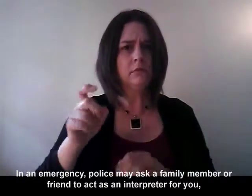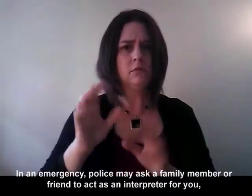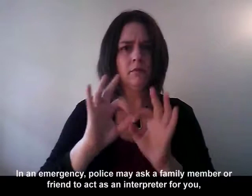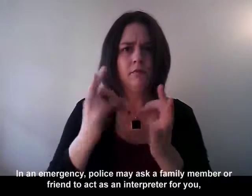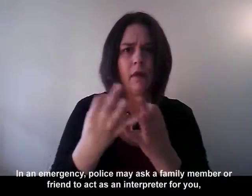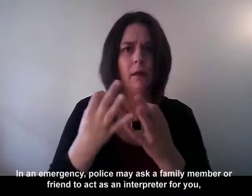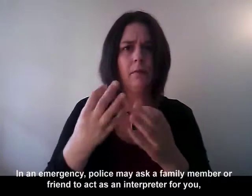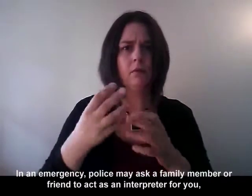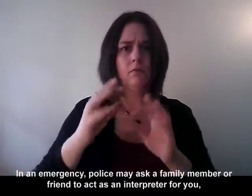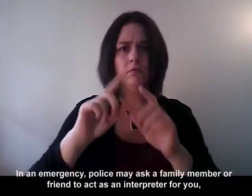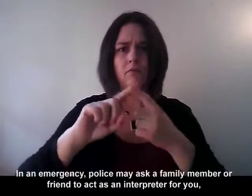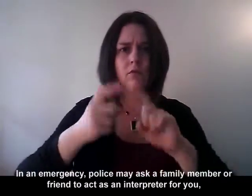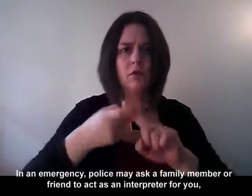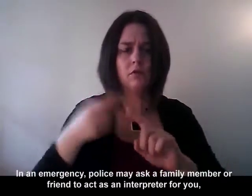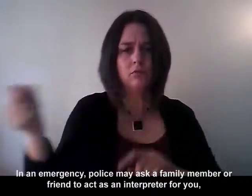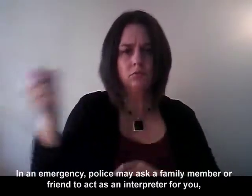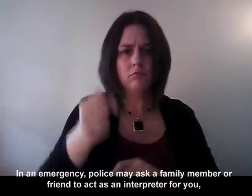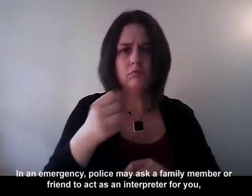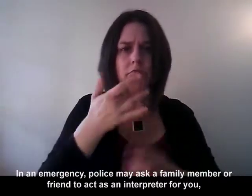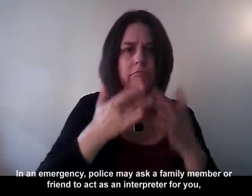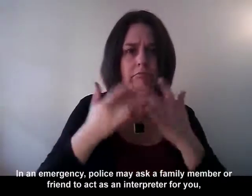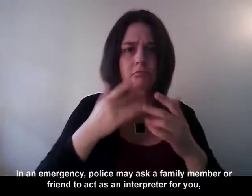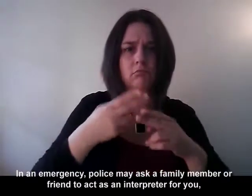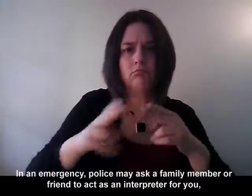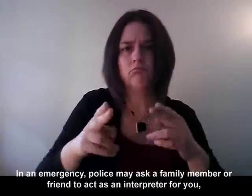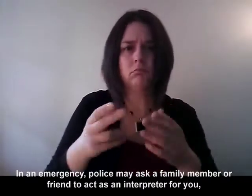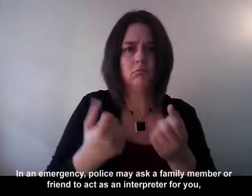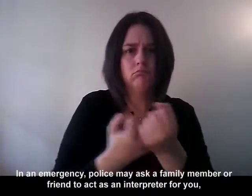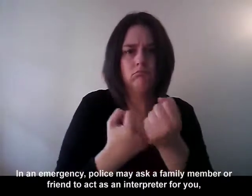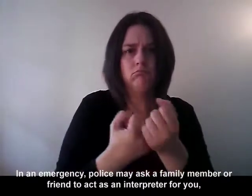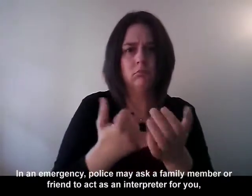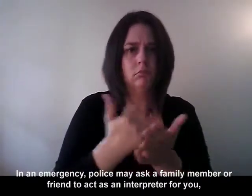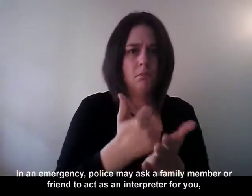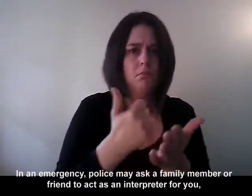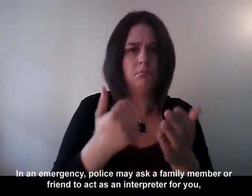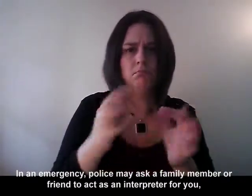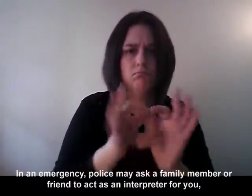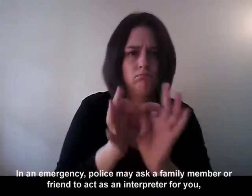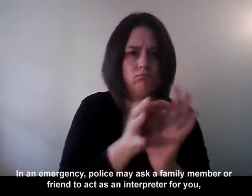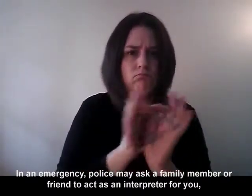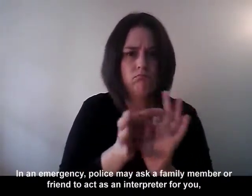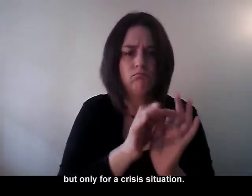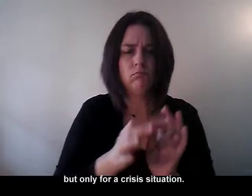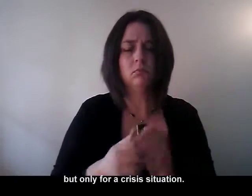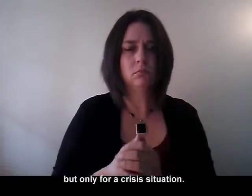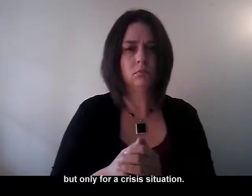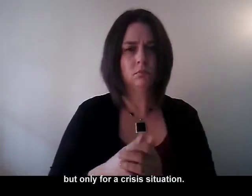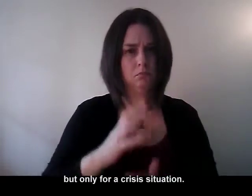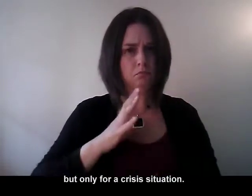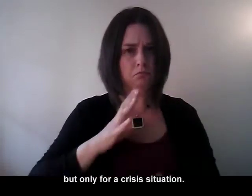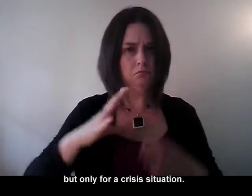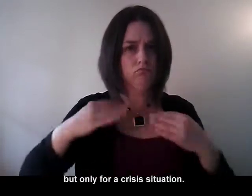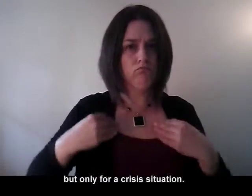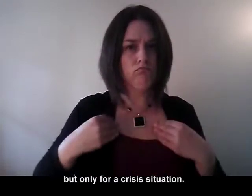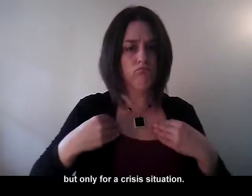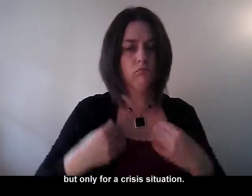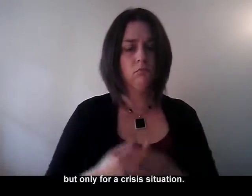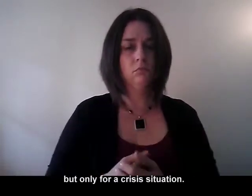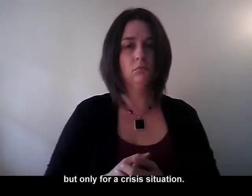In an emergency, police may ask a family member or friend to act as an interpreter for you, but only for a crisis situation.